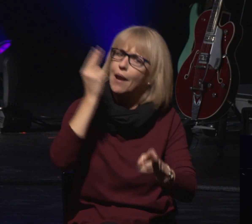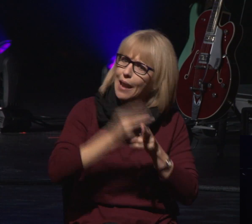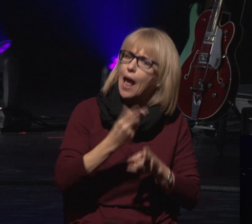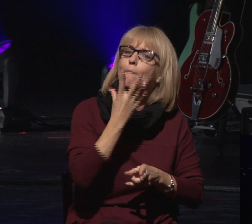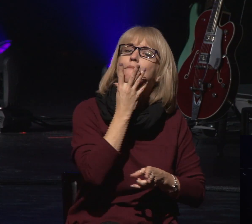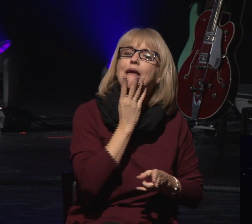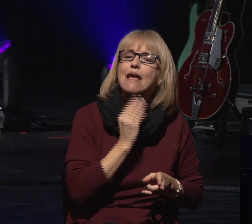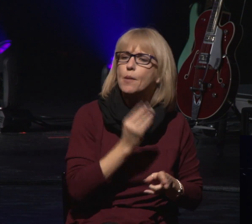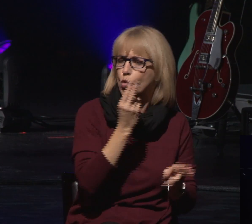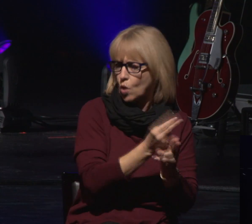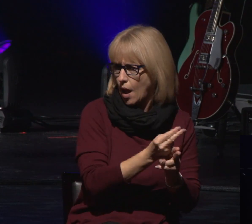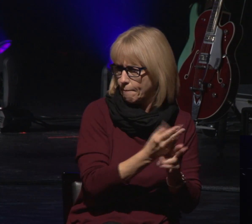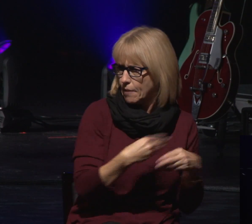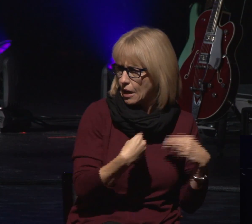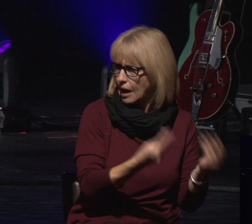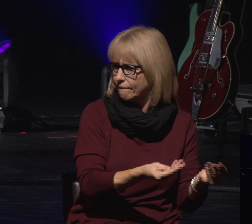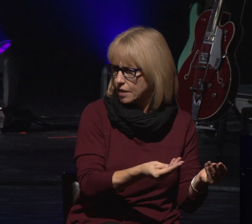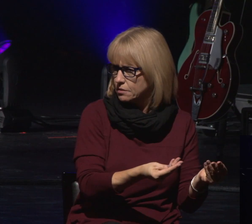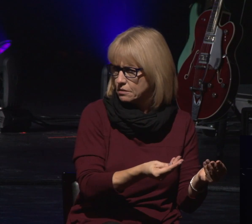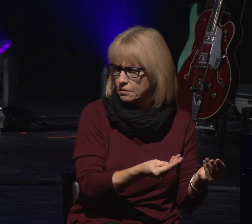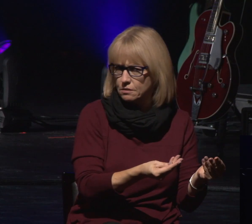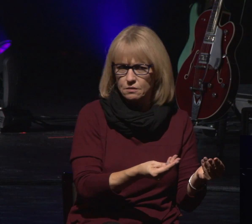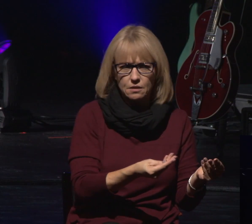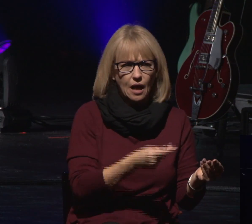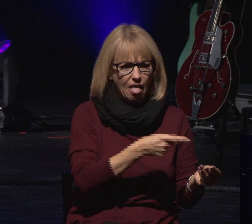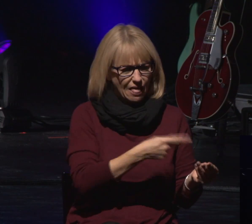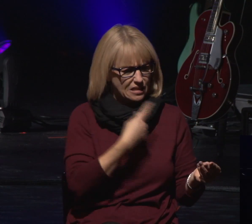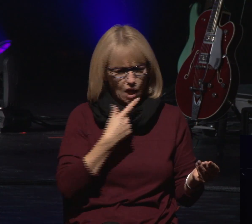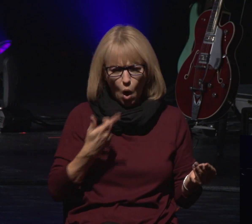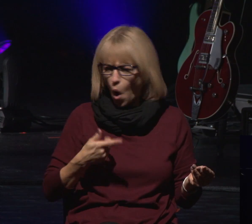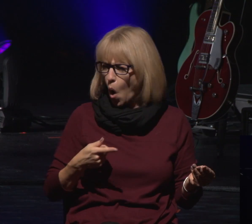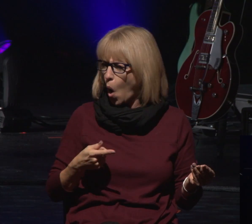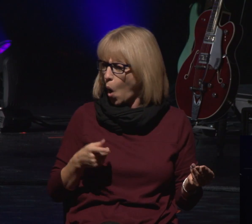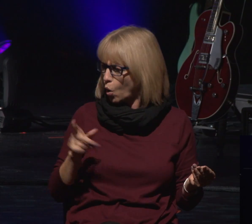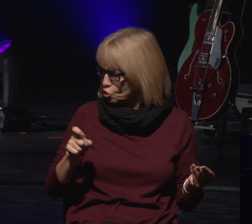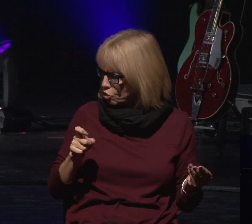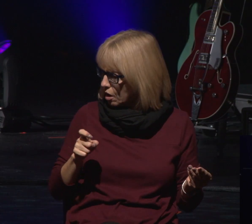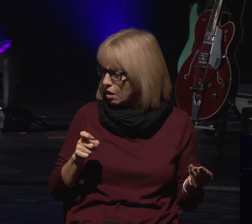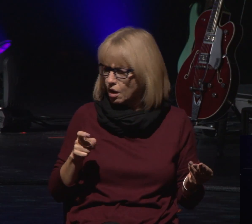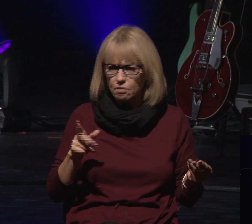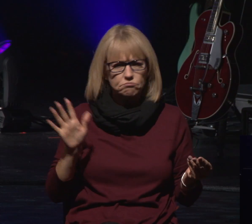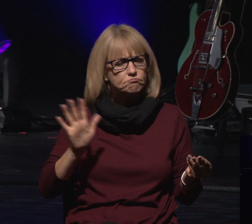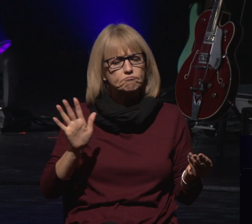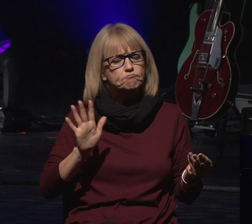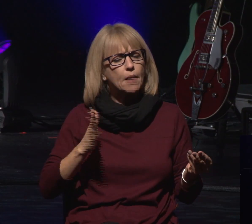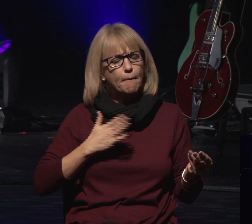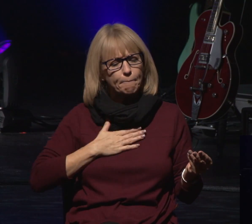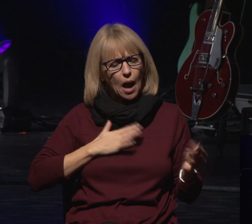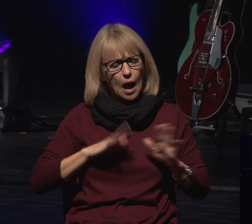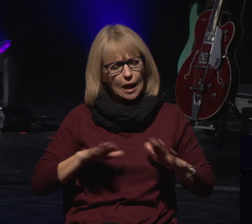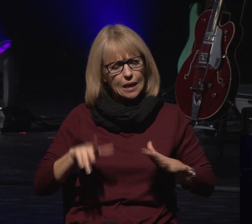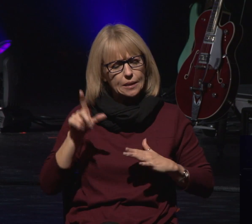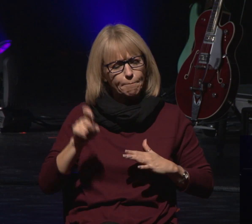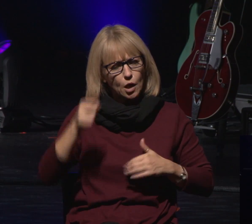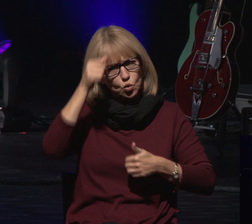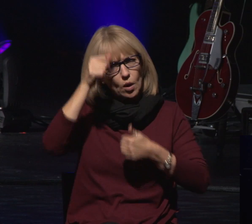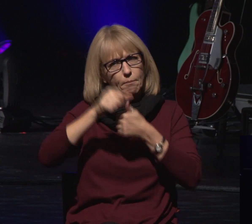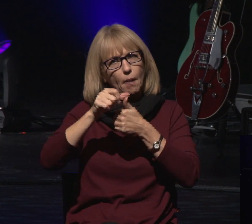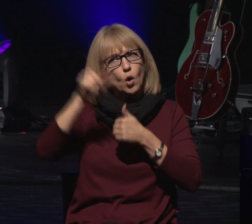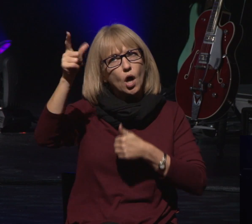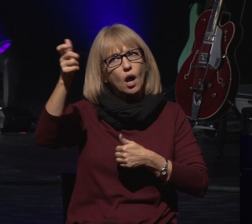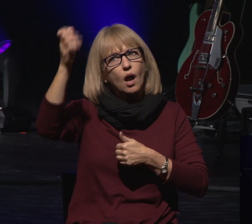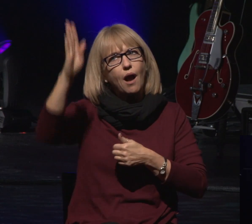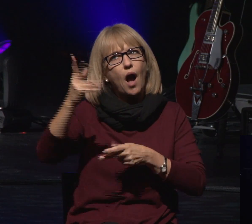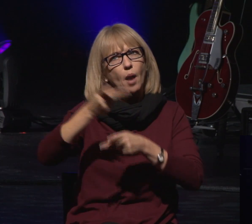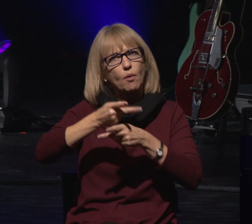the most popular thing to do because they were recognized as second-class people. But he wanted his kids, his family, to remember that God was the provider